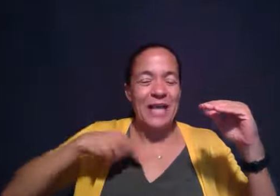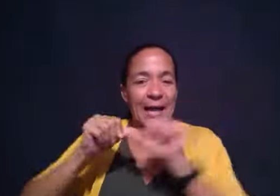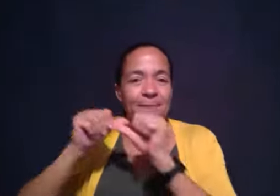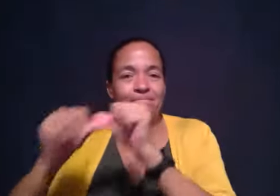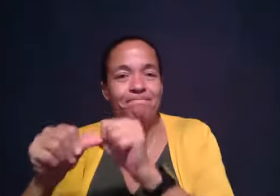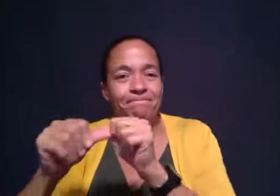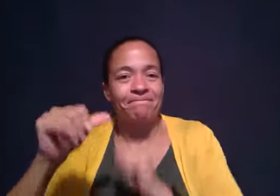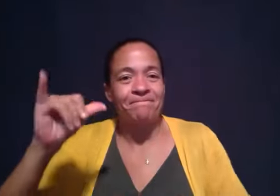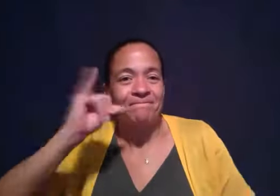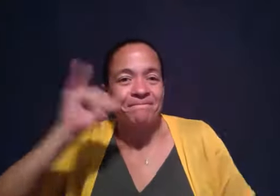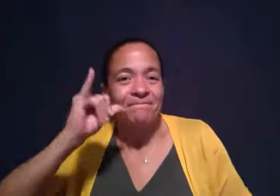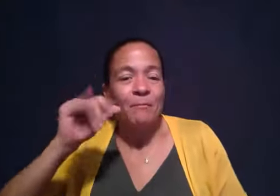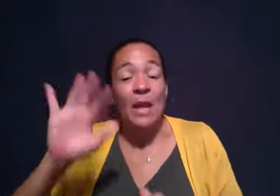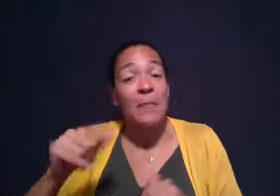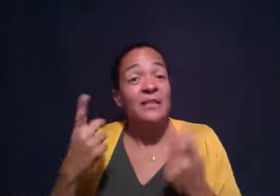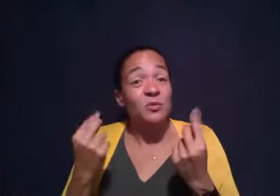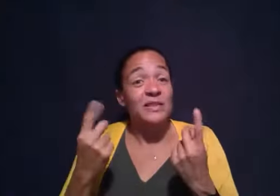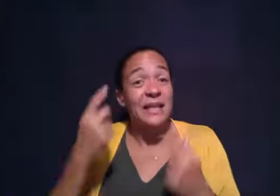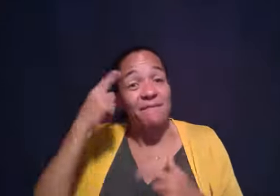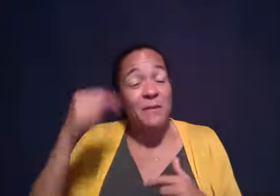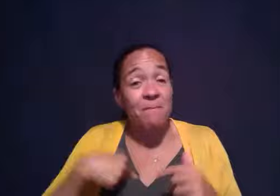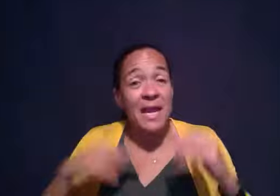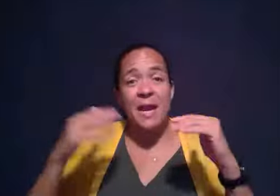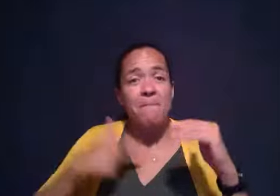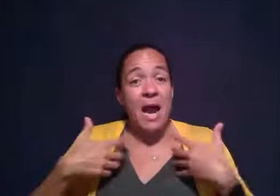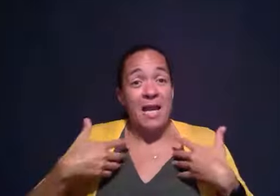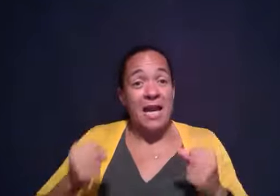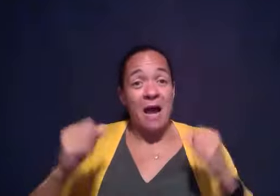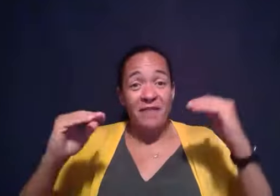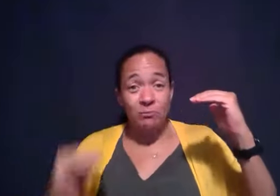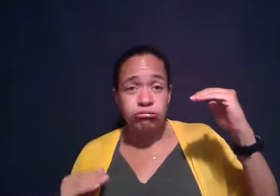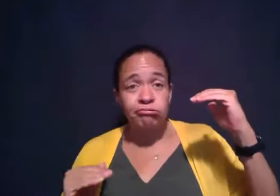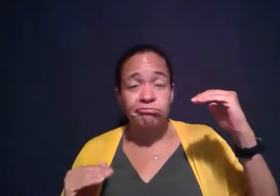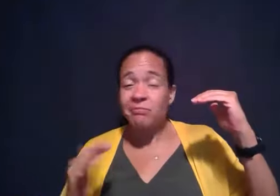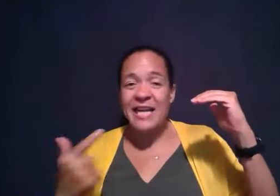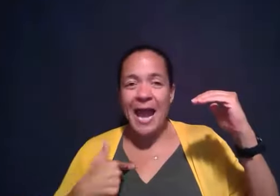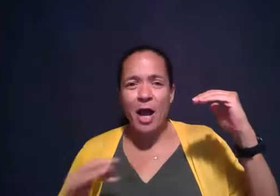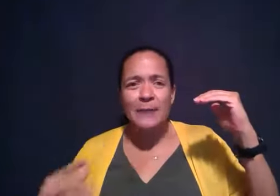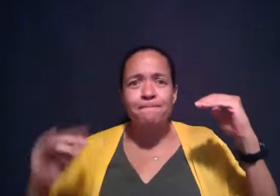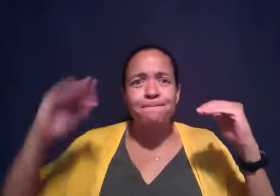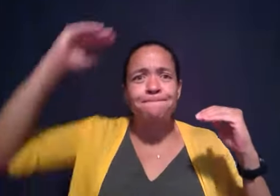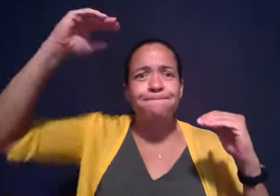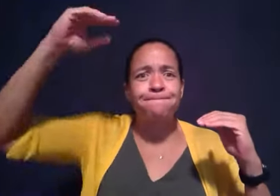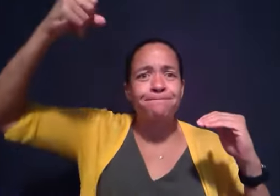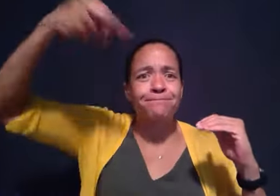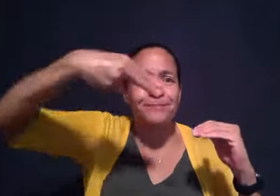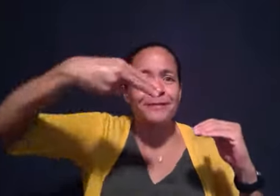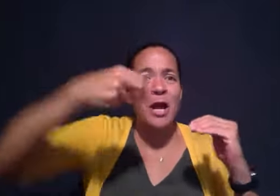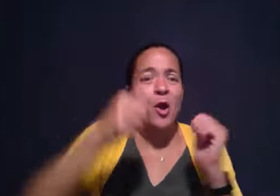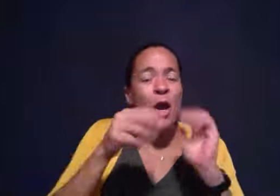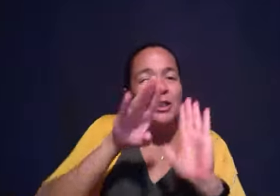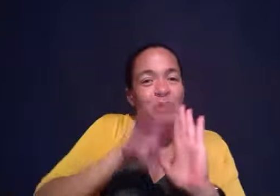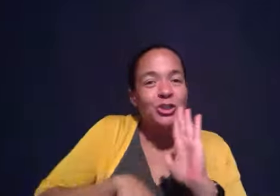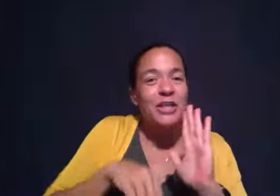completely. I moved from down here to way up here just with a cheap bottle of wine. Why wouldn't you drink if it did that for